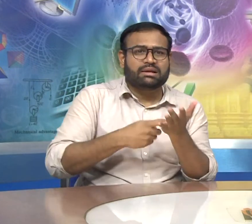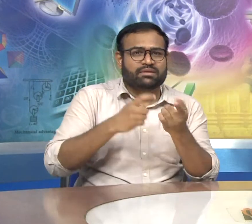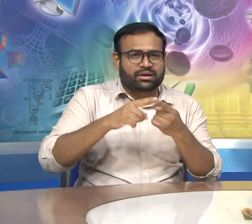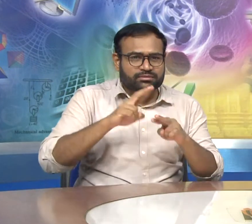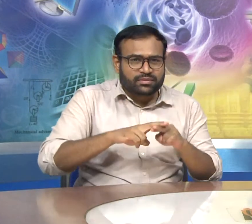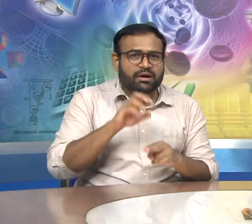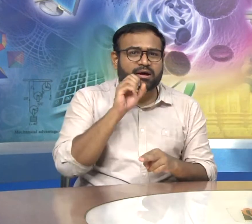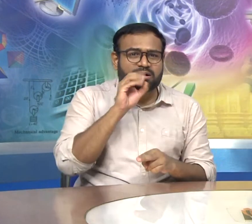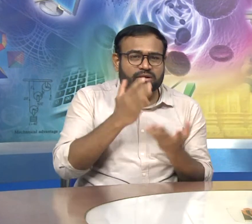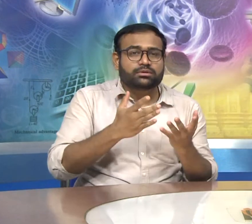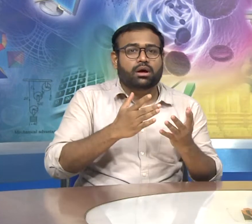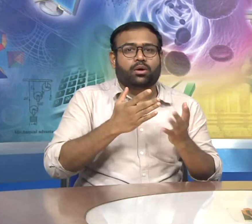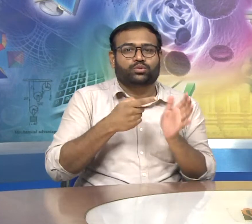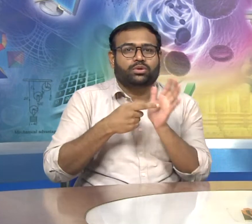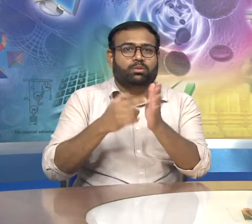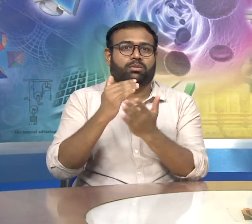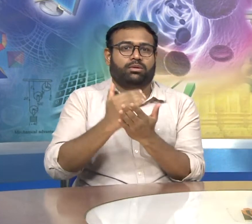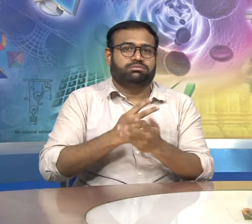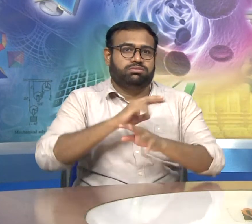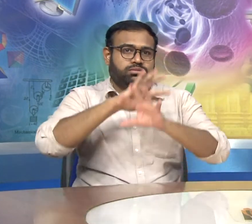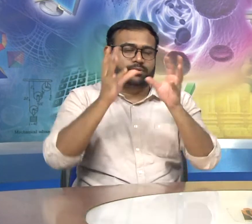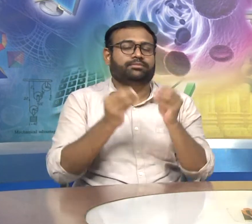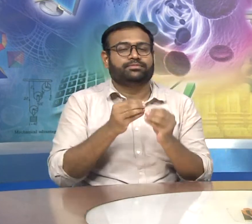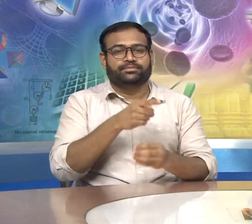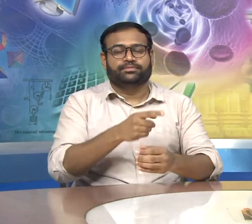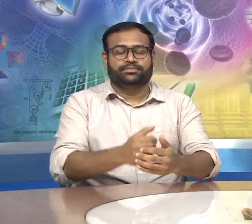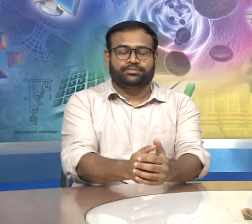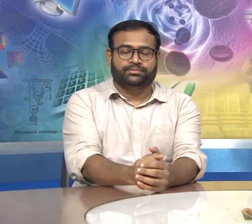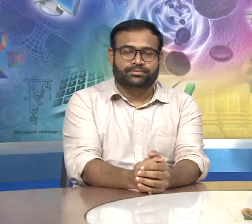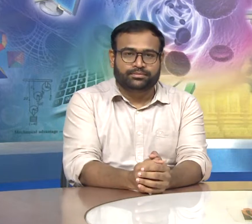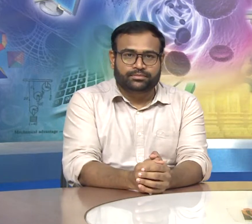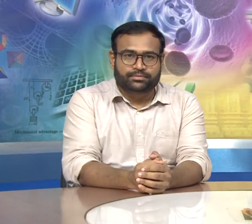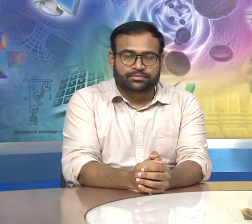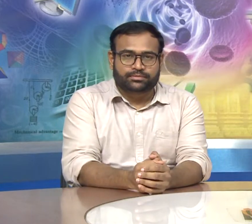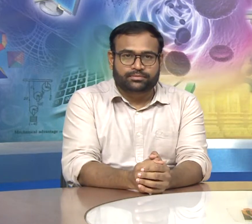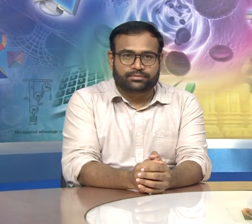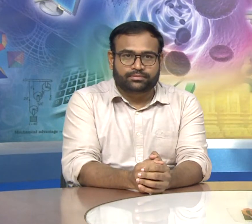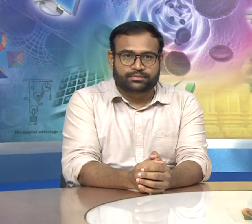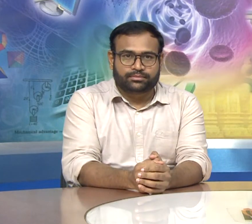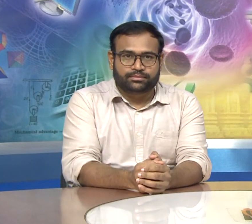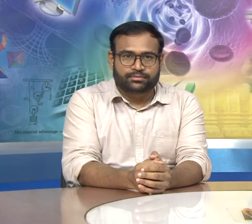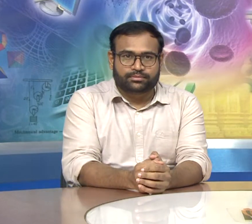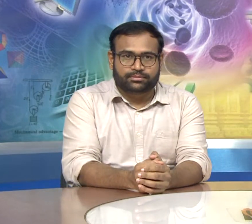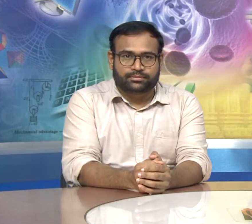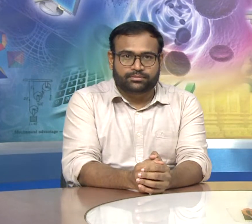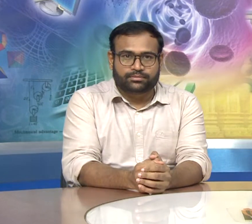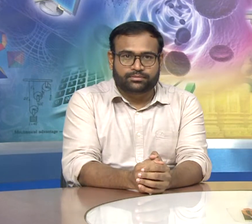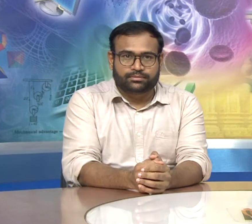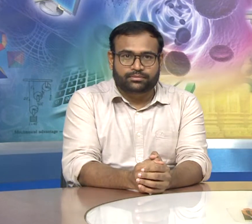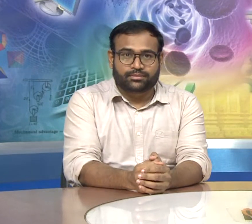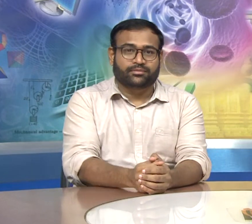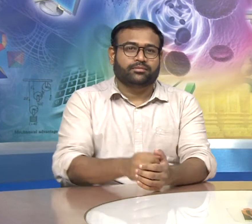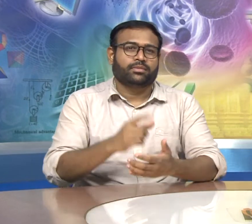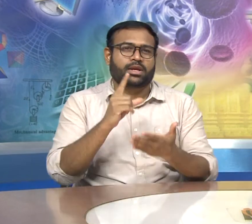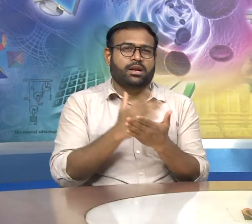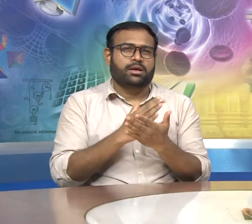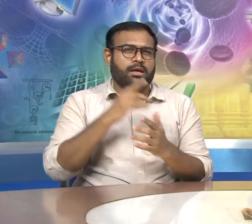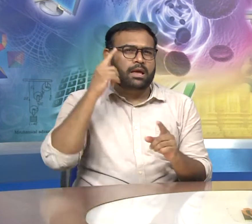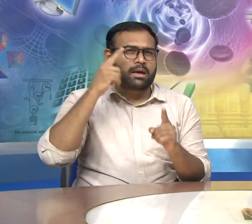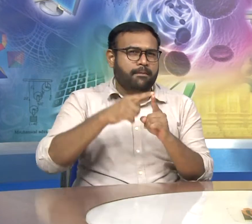reference services, use of catalogs and how to use it, etc.